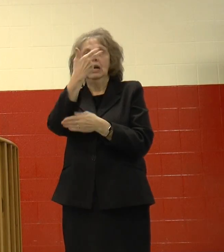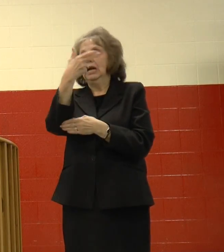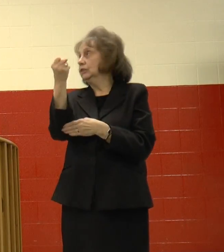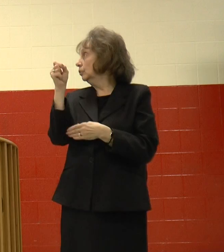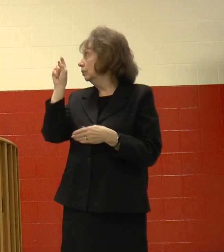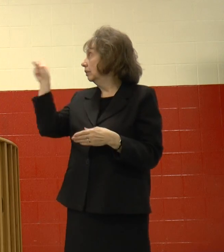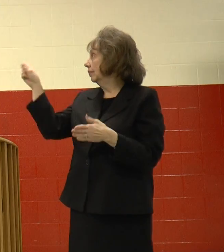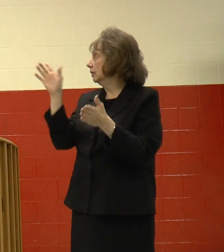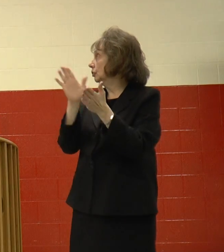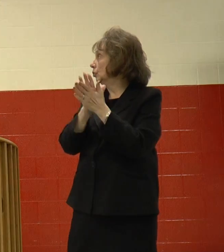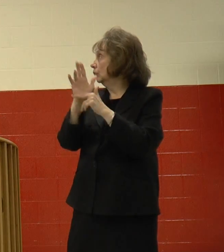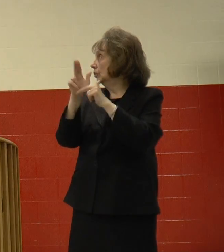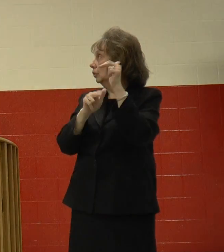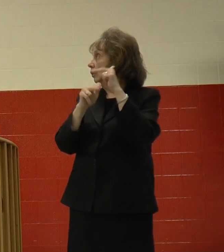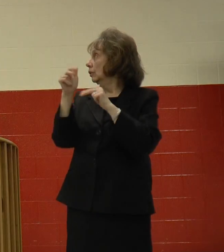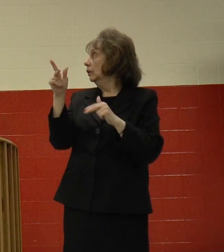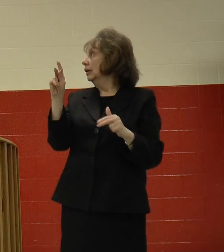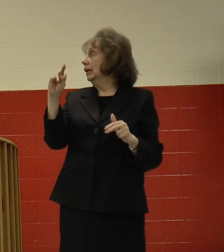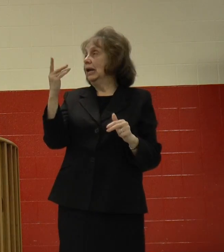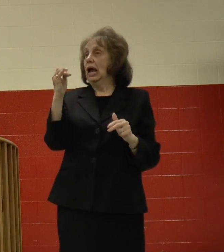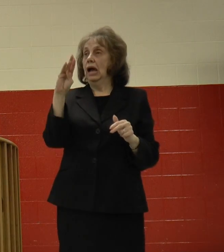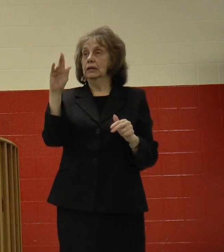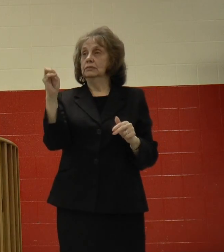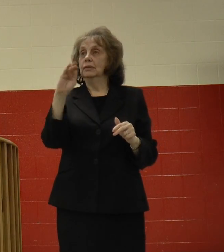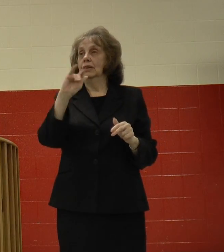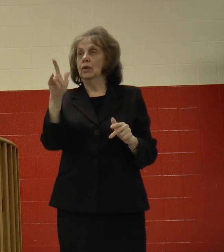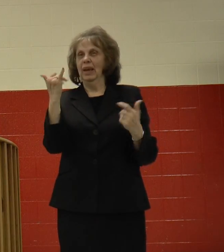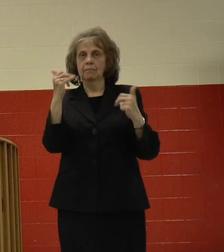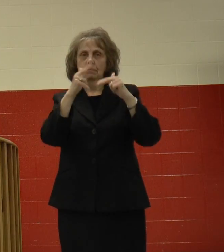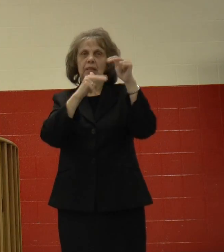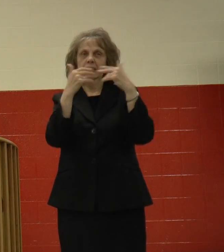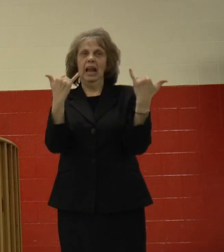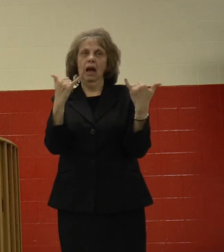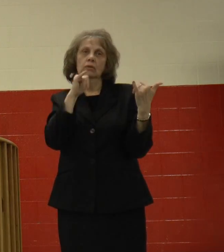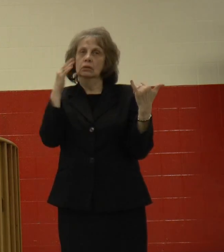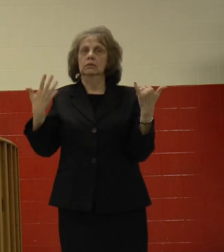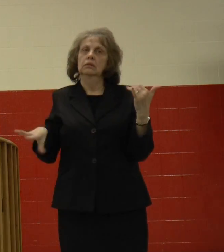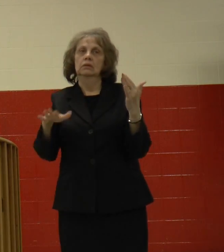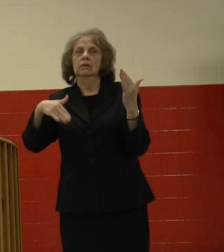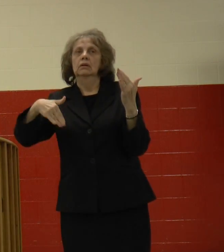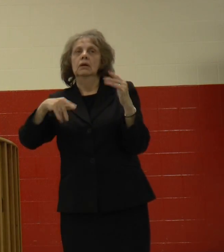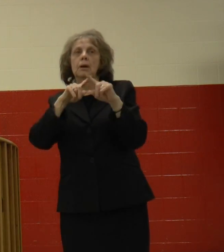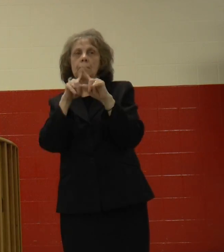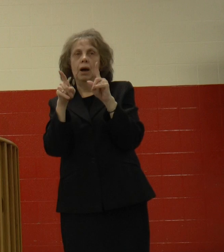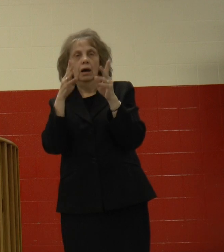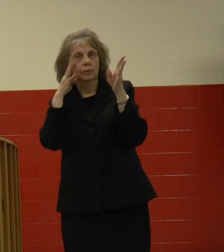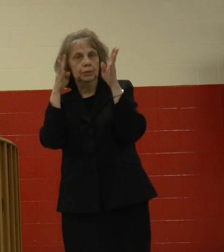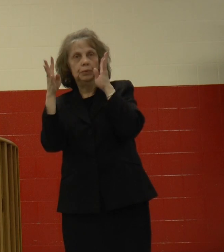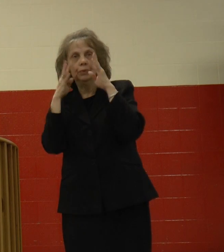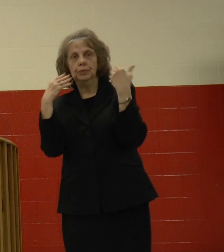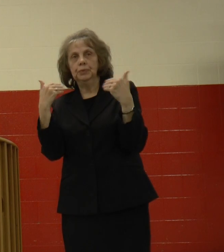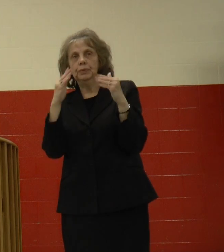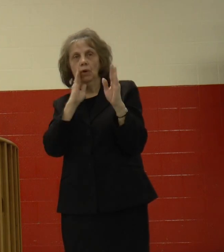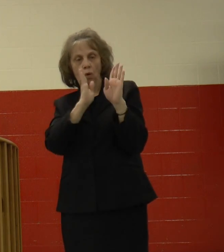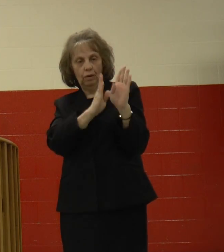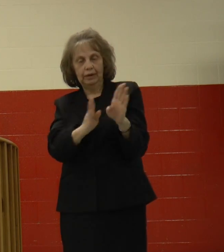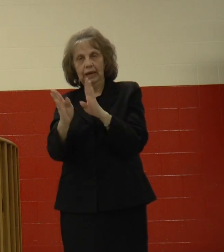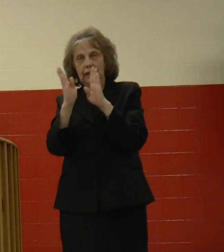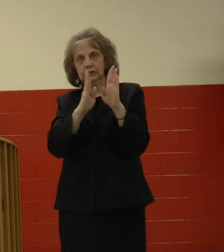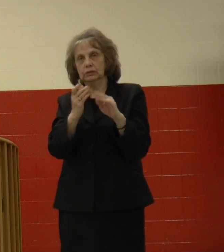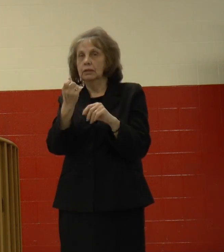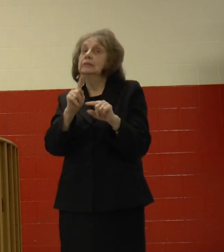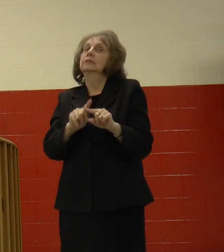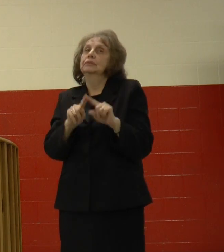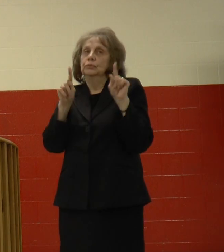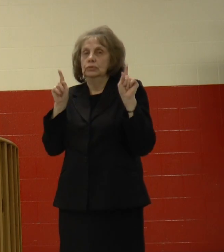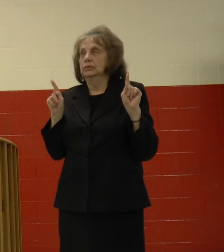is a school constructed in Knoxville, Illinois. It's being constructed now. It hasn't been published yet, but it's innovative in terms of its organization. It's a little